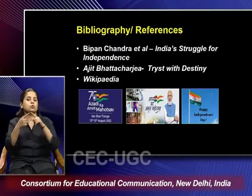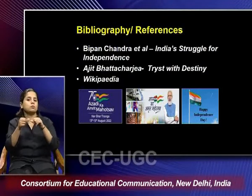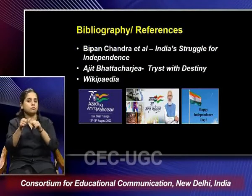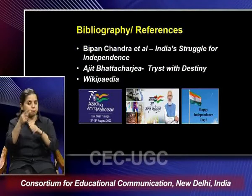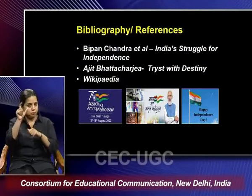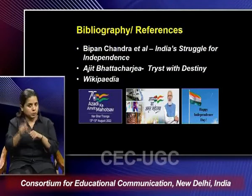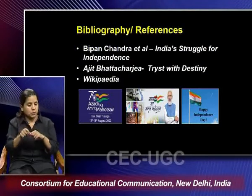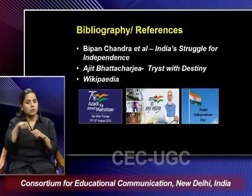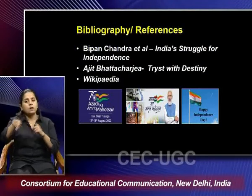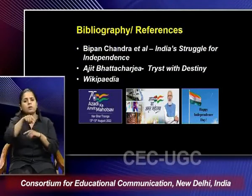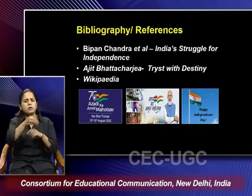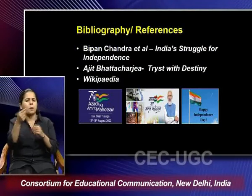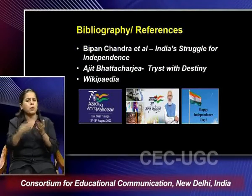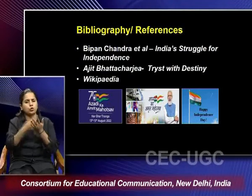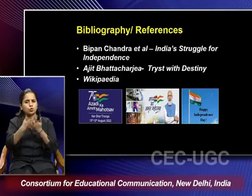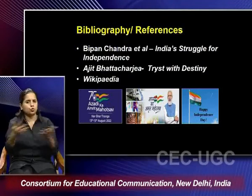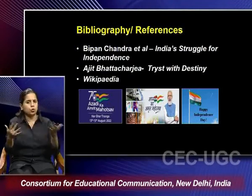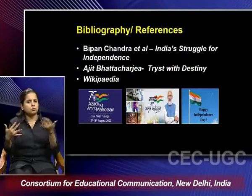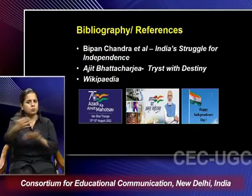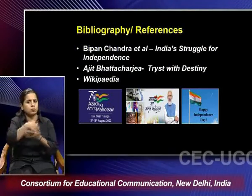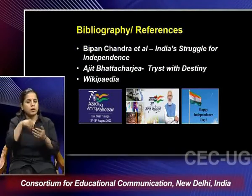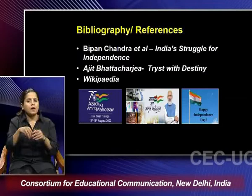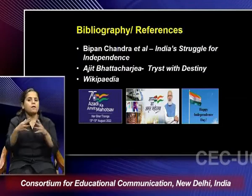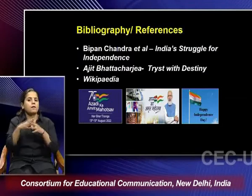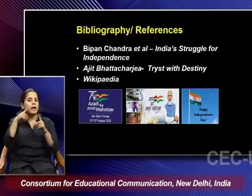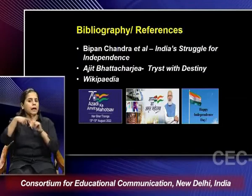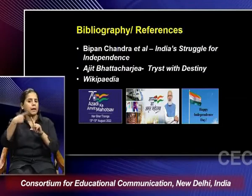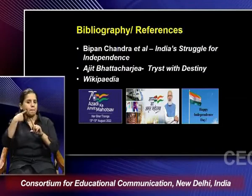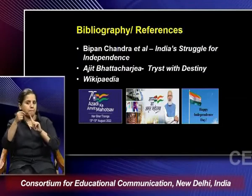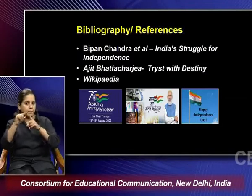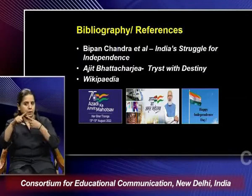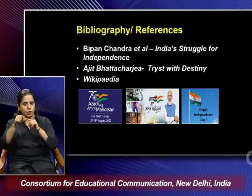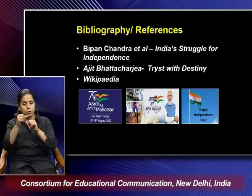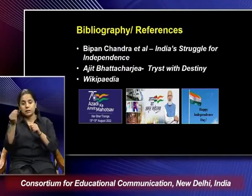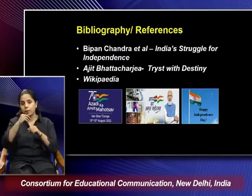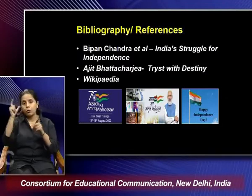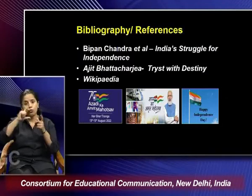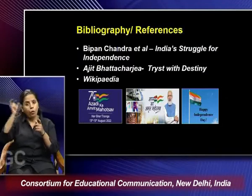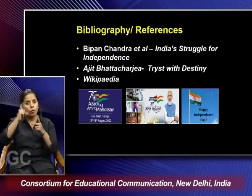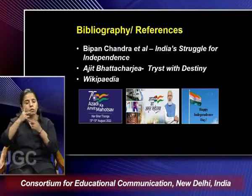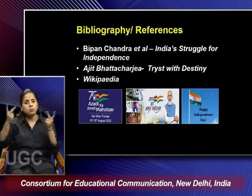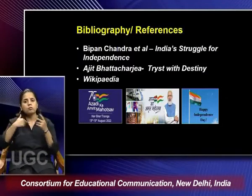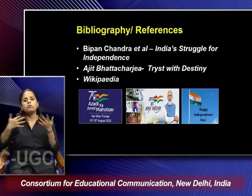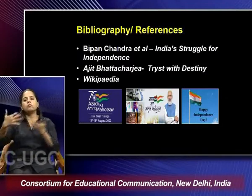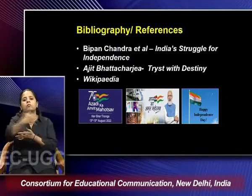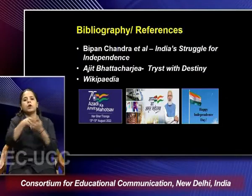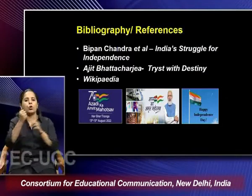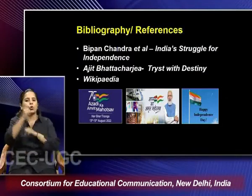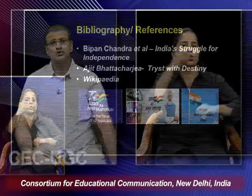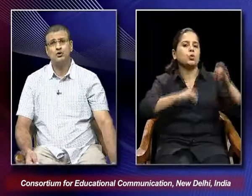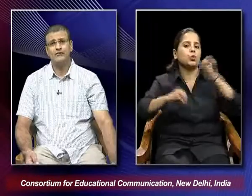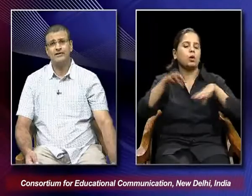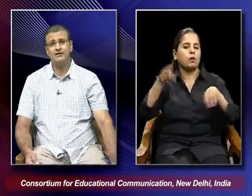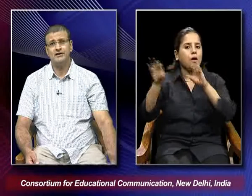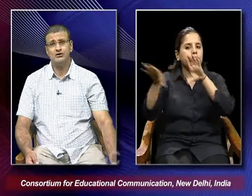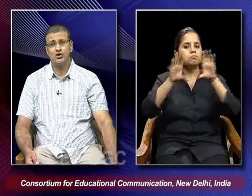and some source material from Wikipedia, and also some of the photographs they have been taken from Google.